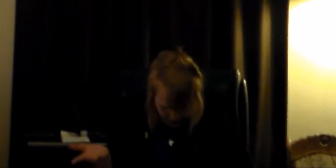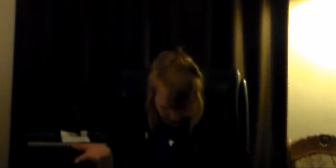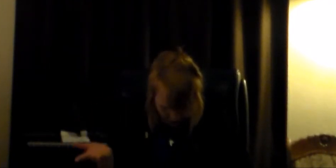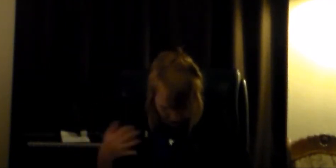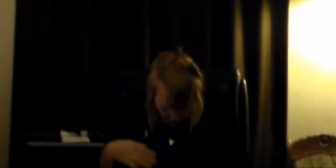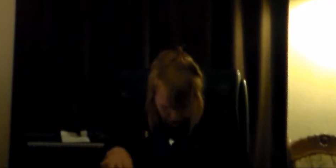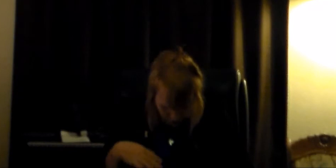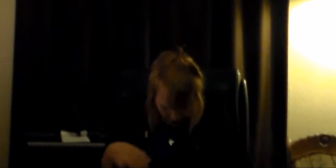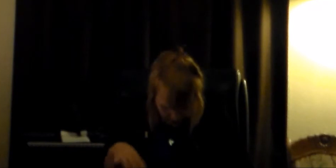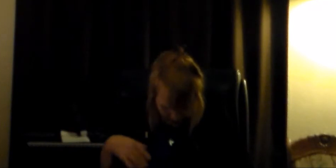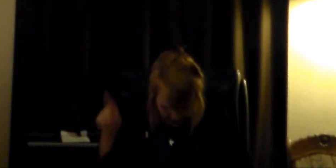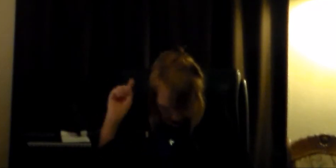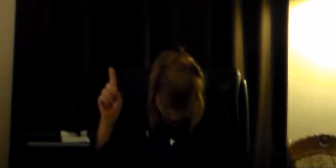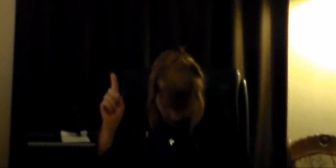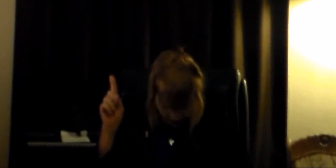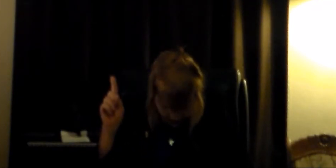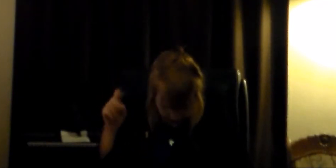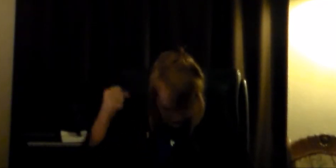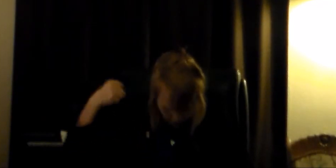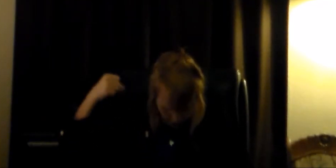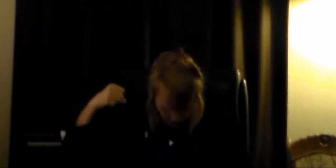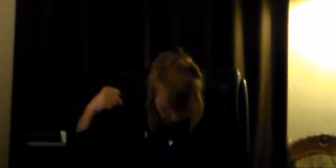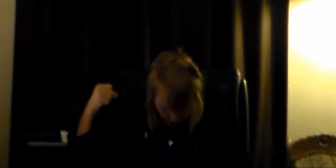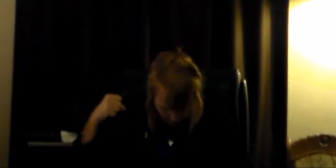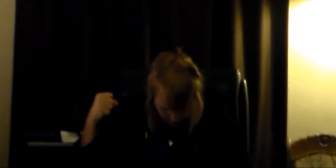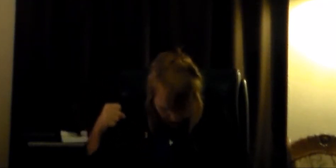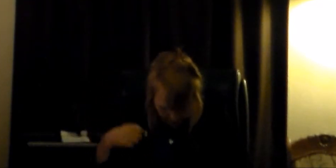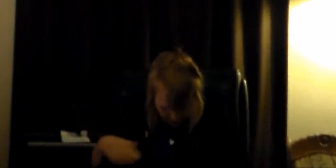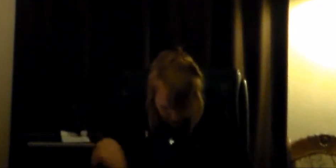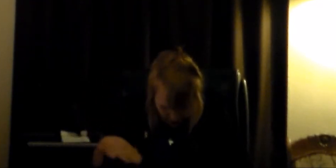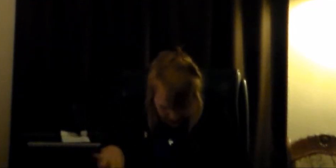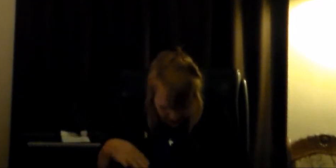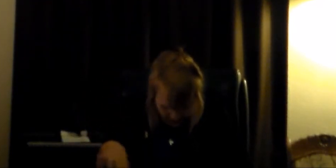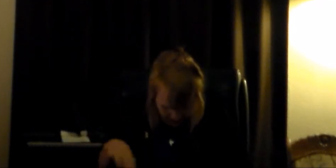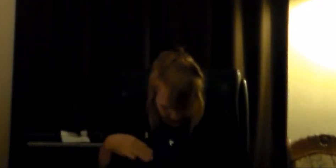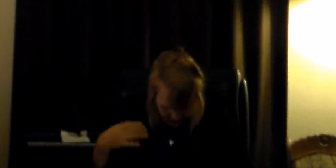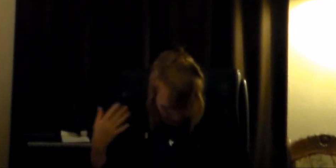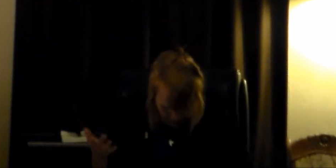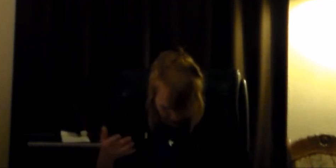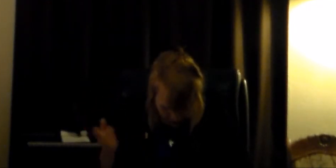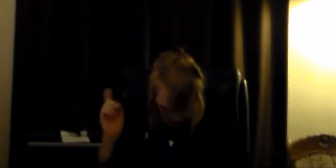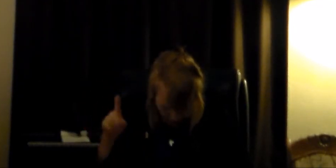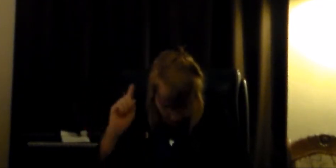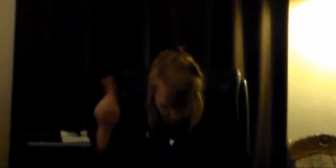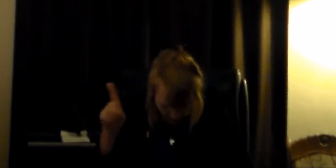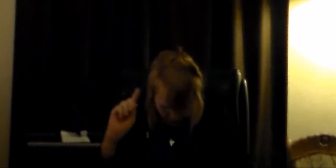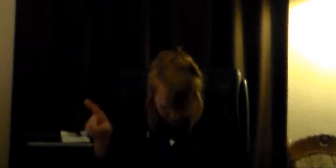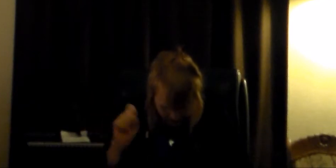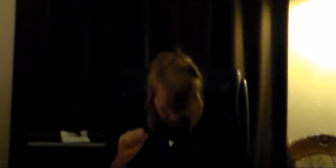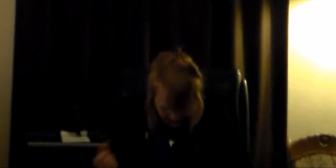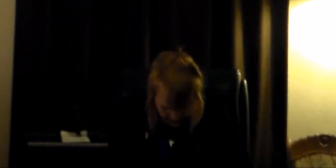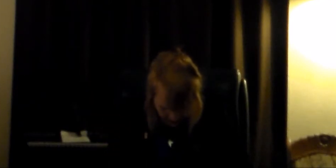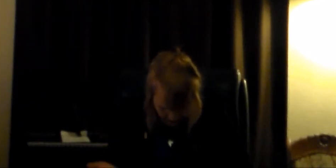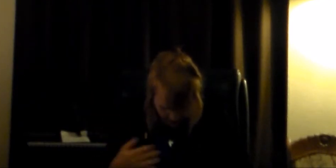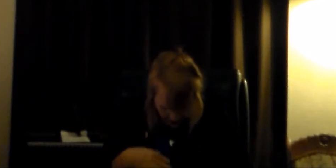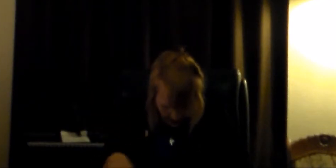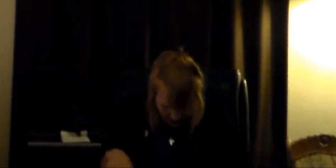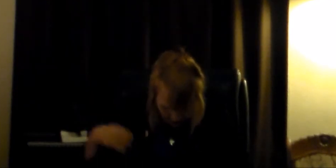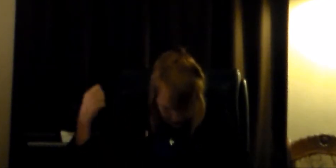person who do not make God his stronghold, but trust in he is the person's great wealth, money, etc., and grew